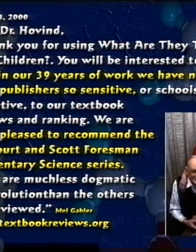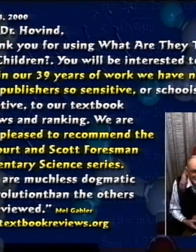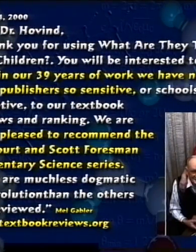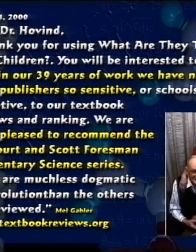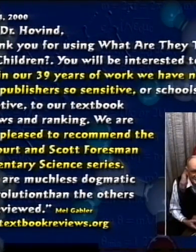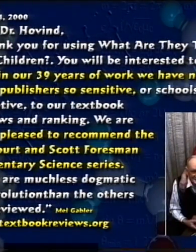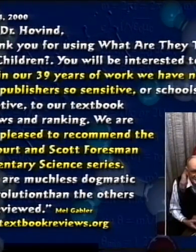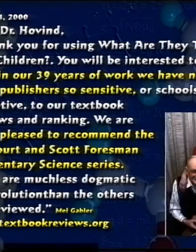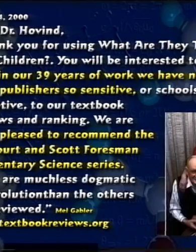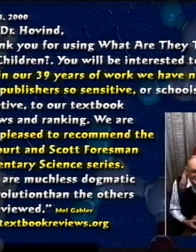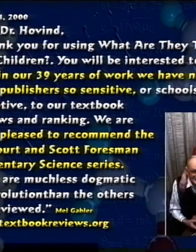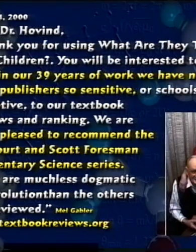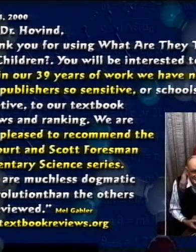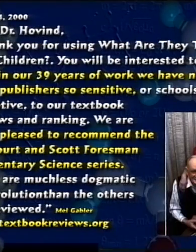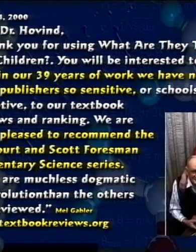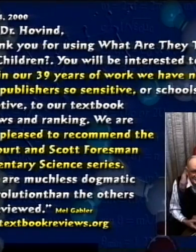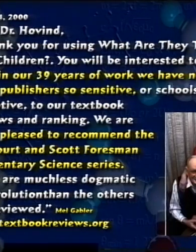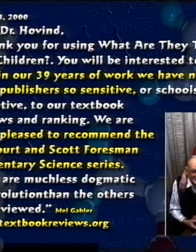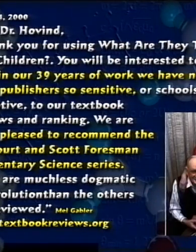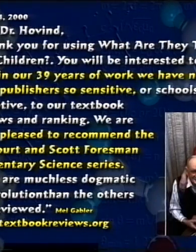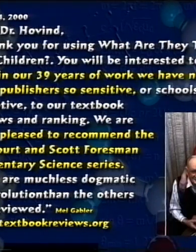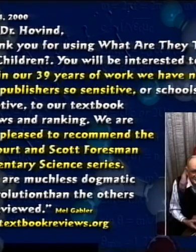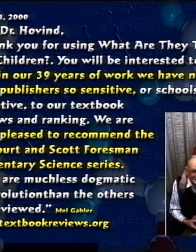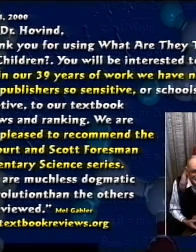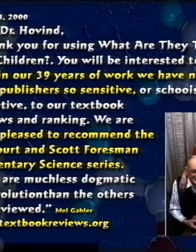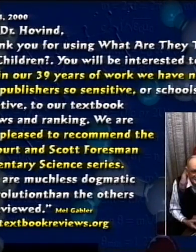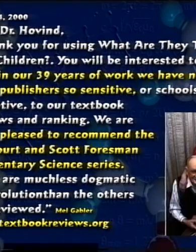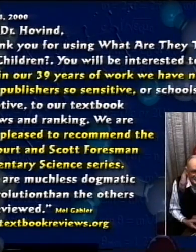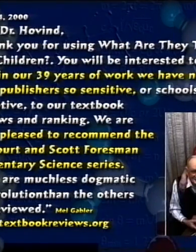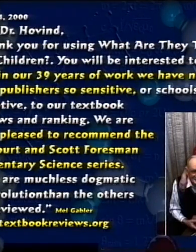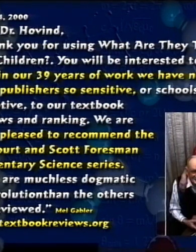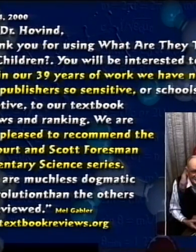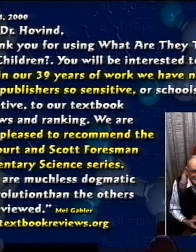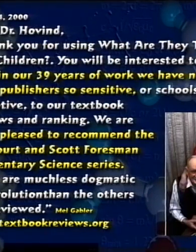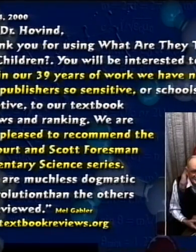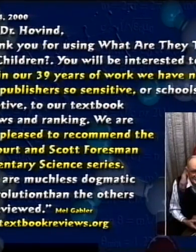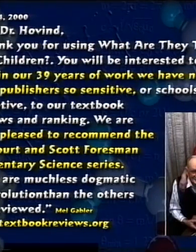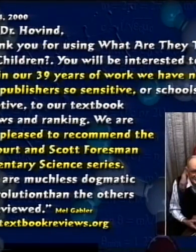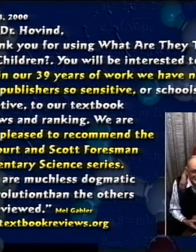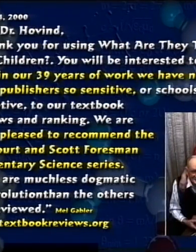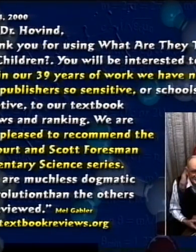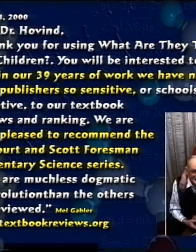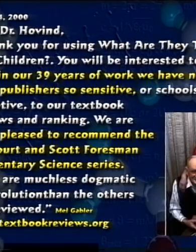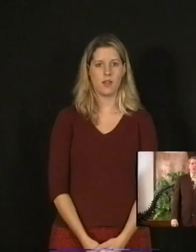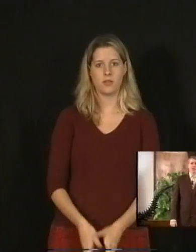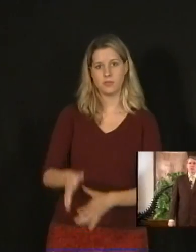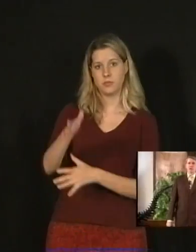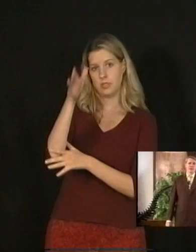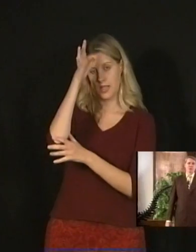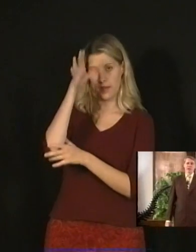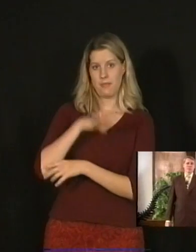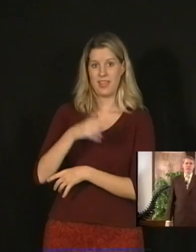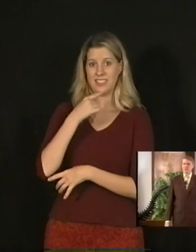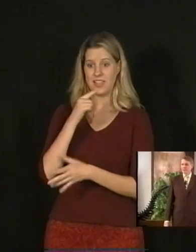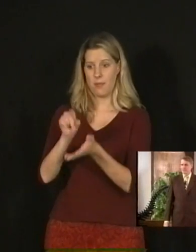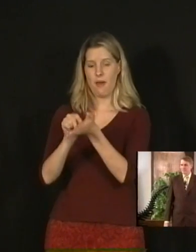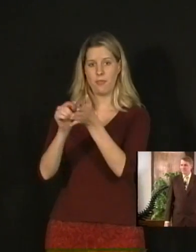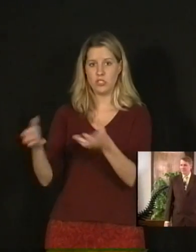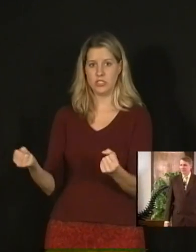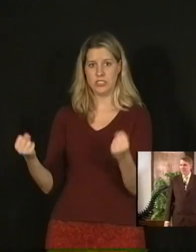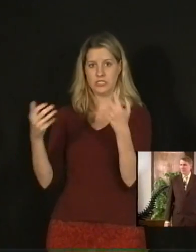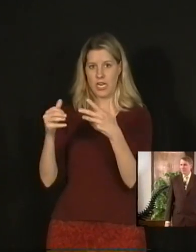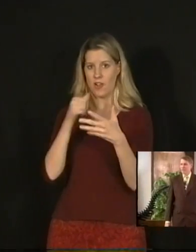Science. They are much less dogmatic on evolution than the others we reviewed. Mel says the publishers are scared to death of their letters of